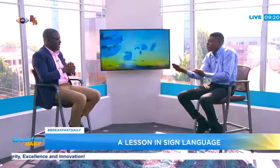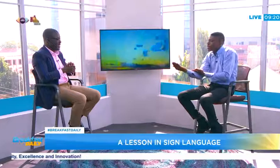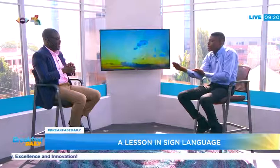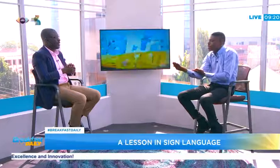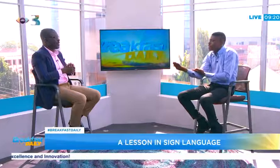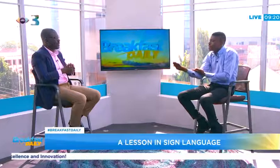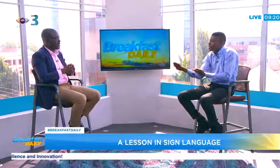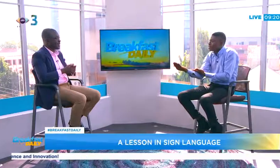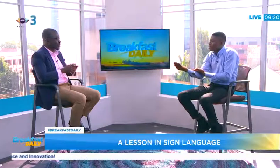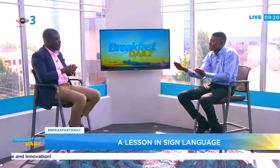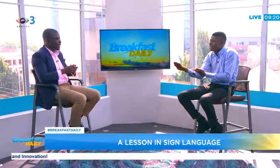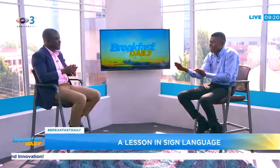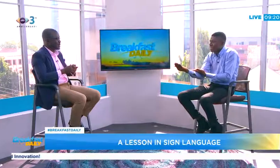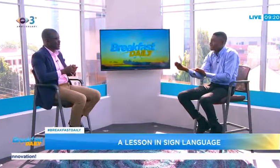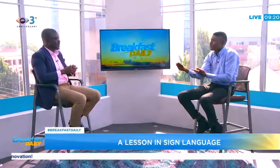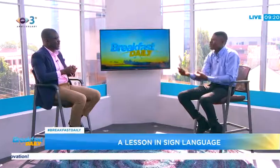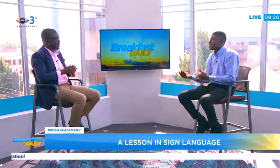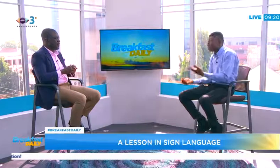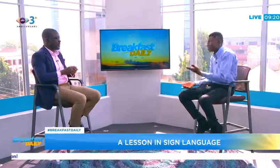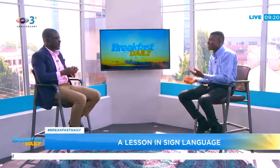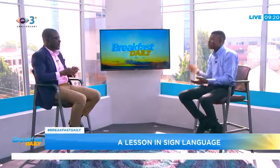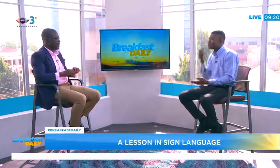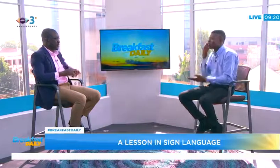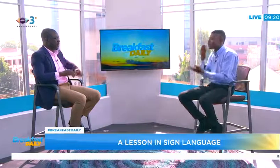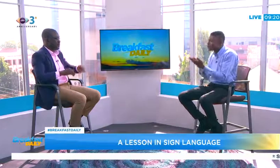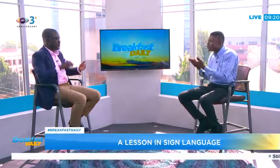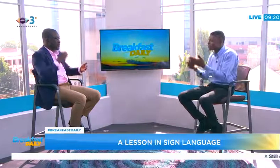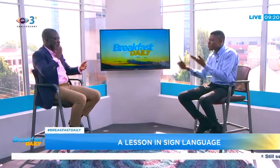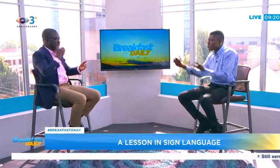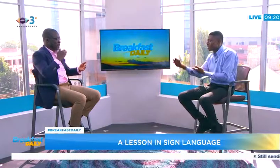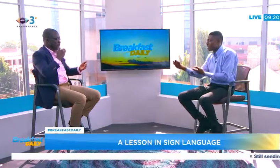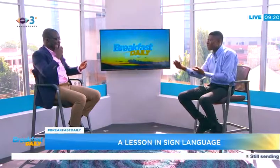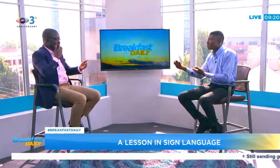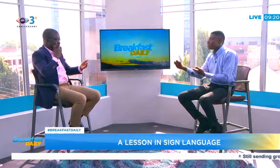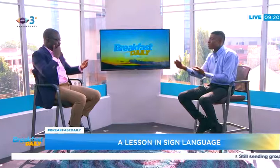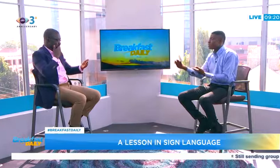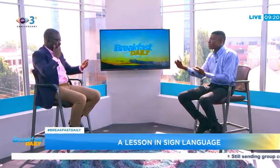morning. That's all night. Yeah. So let's start again. So good morning.